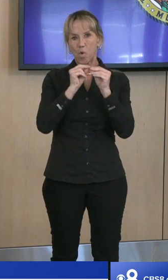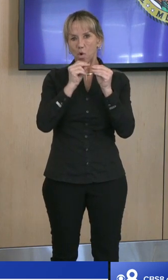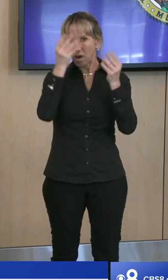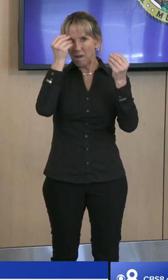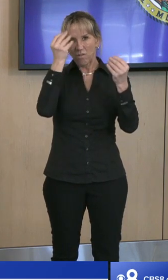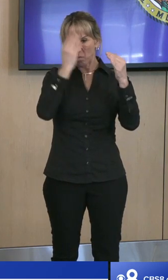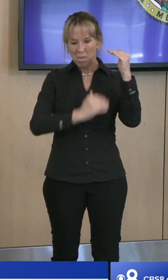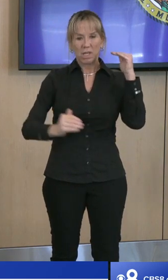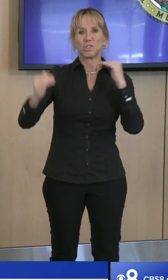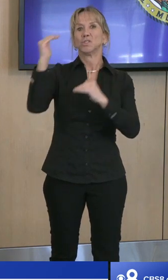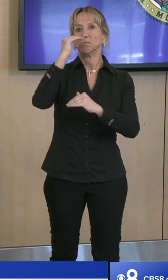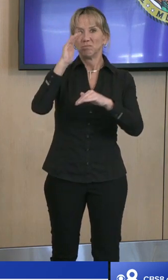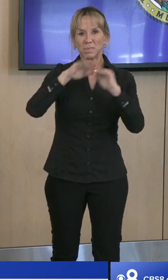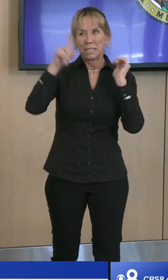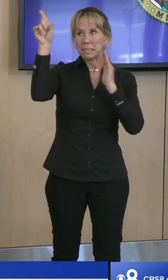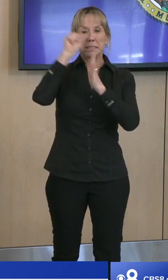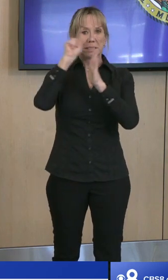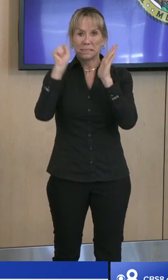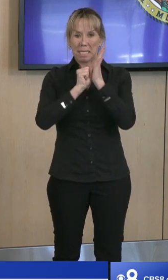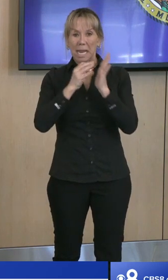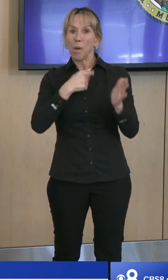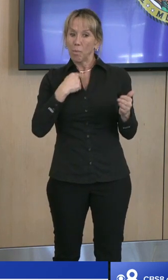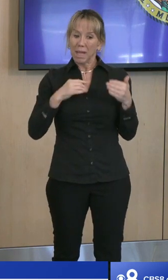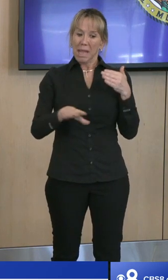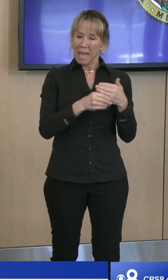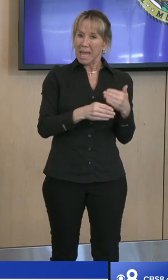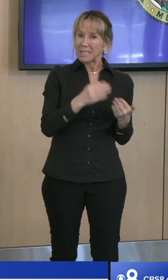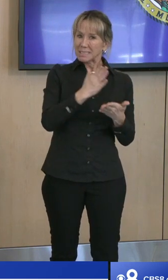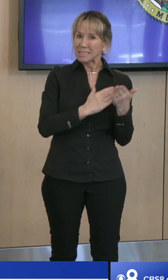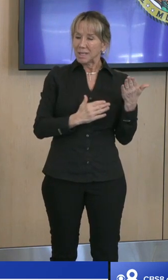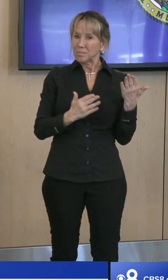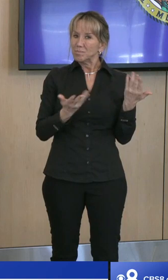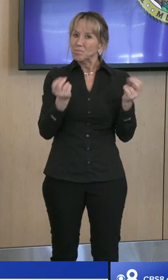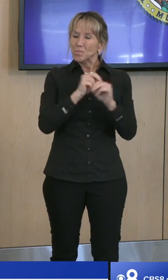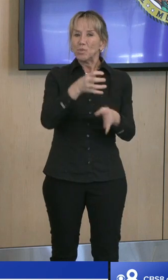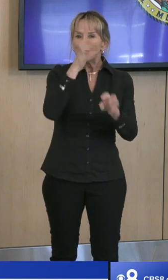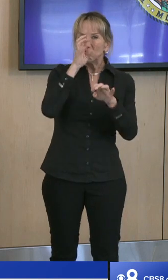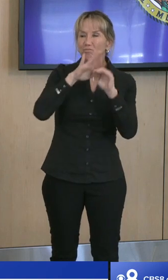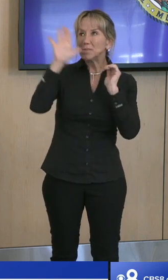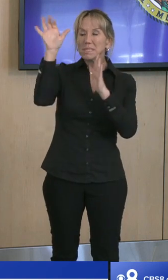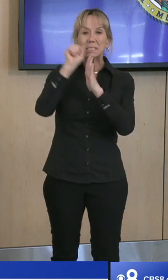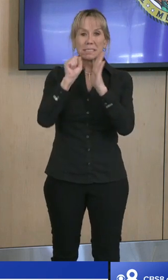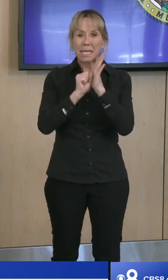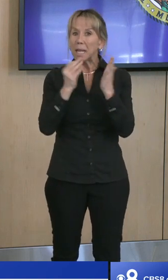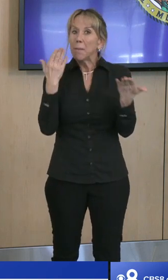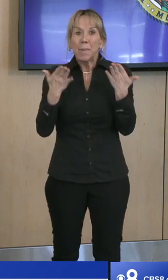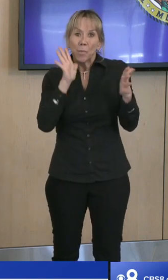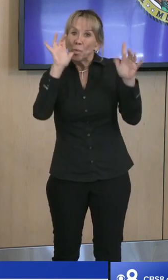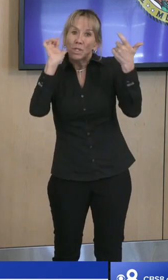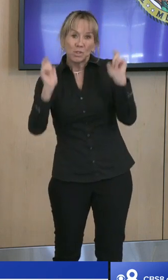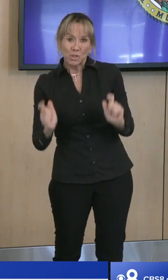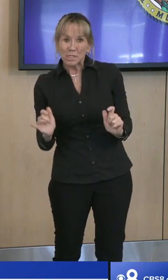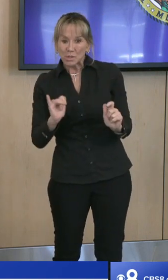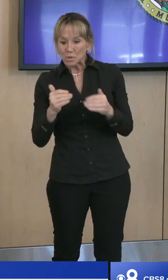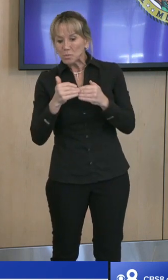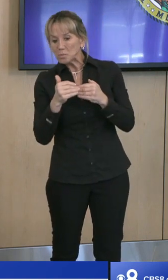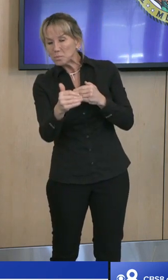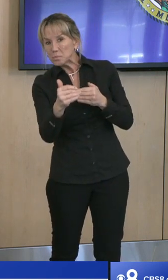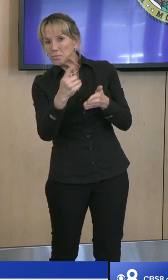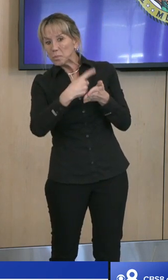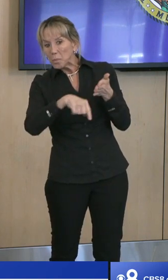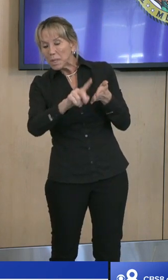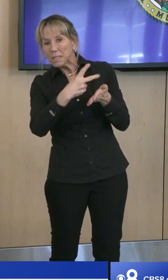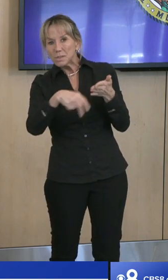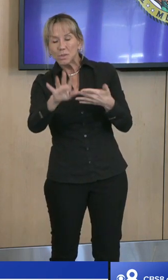provided, and these orders could change. There could be additions made in the coming weeks. So as we find